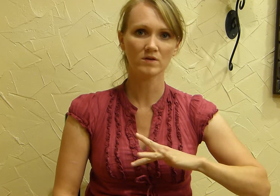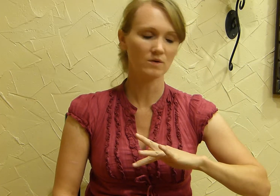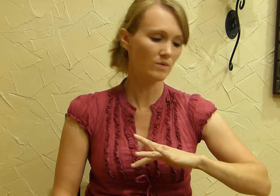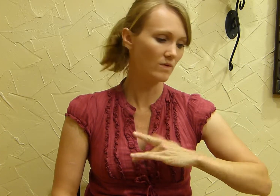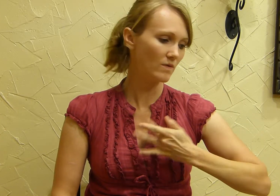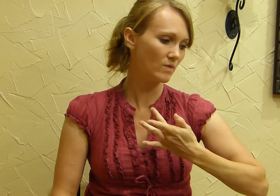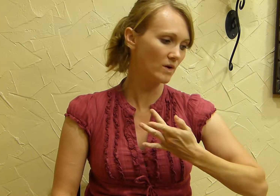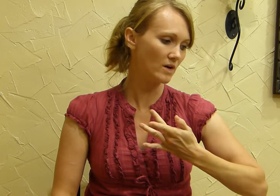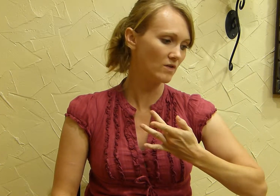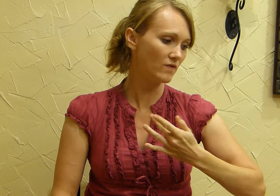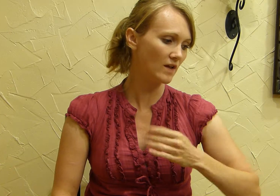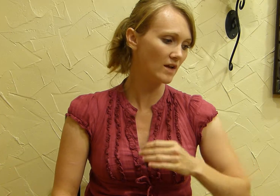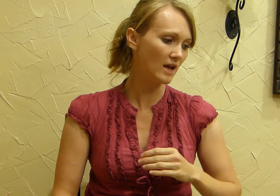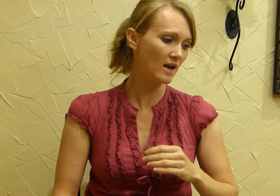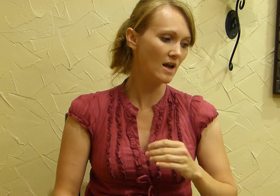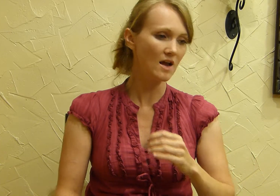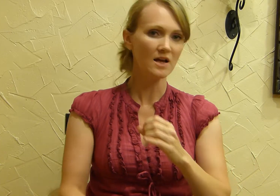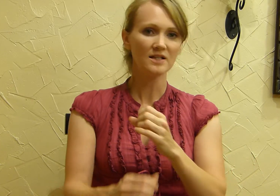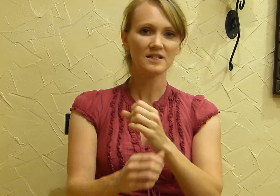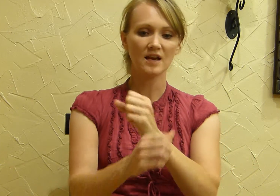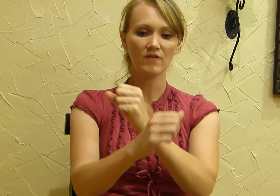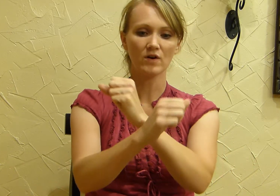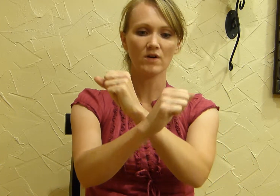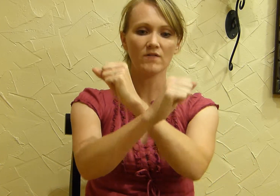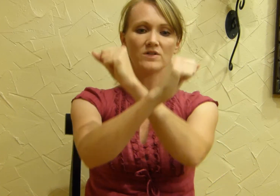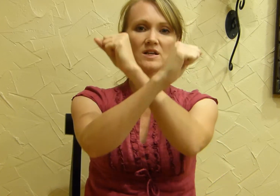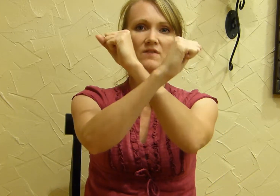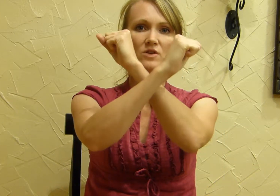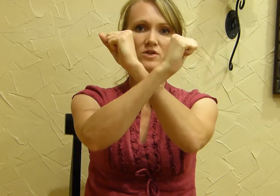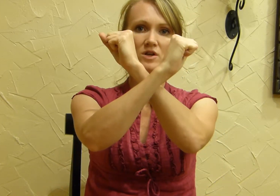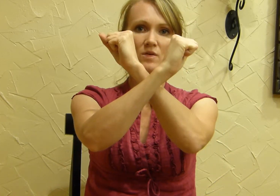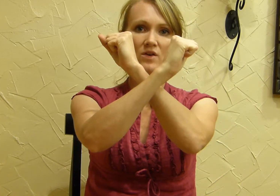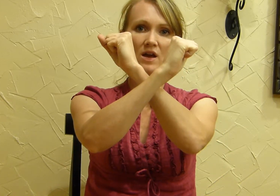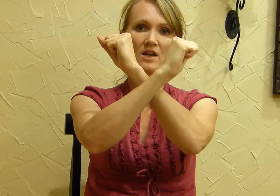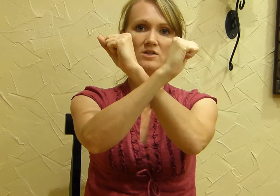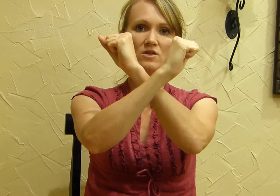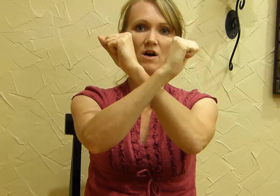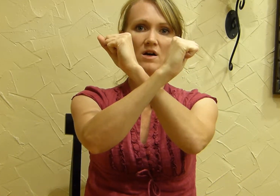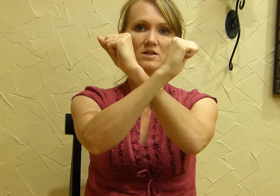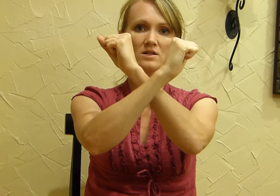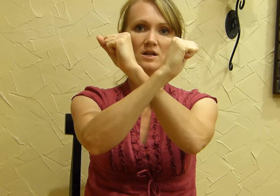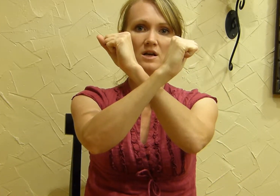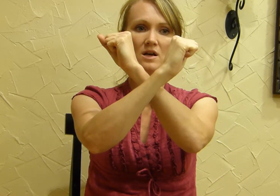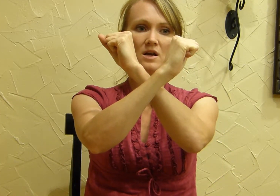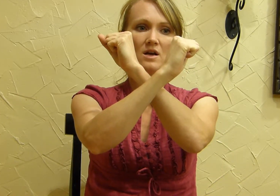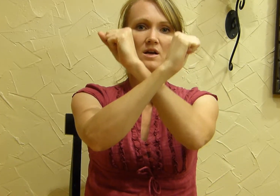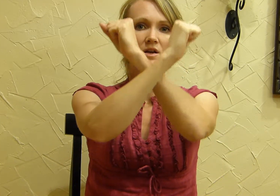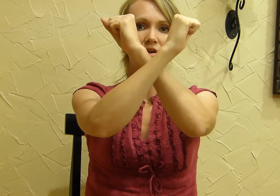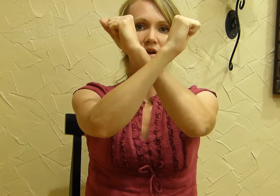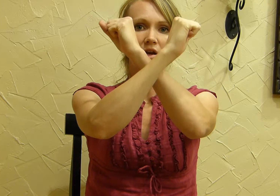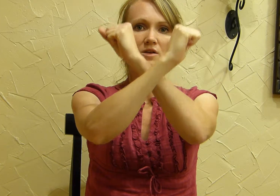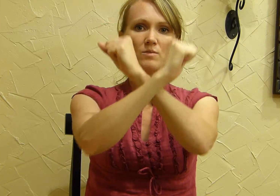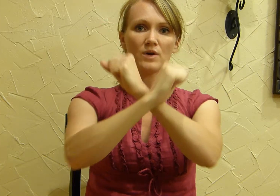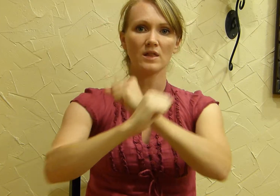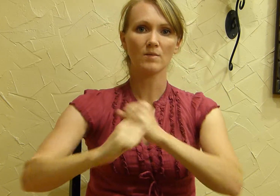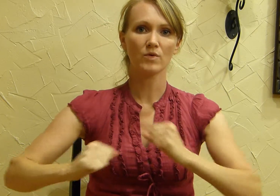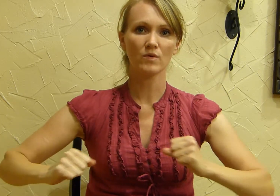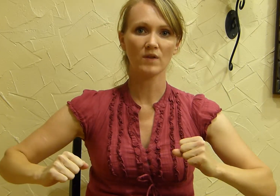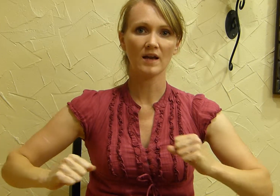So we're going to do feel again. Savior. For Savior, you start with your hands crossed, and you bring them through like an